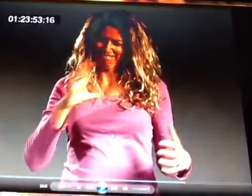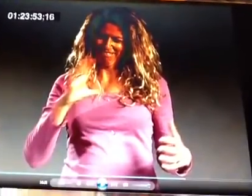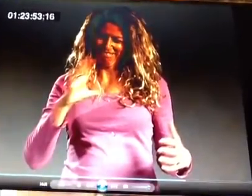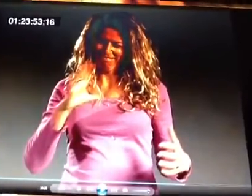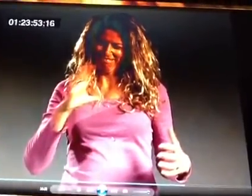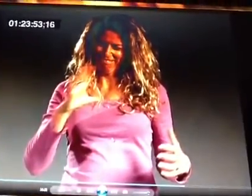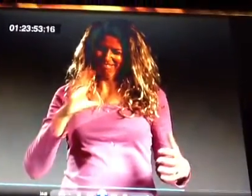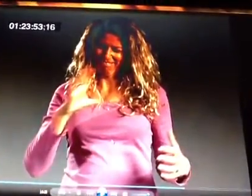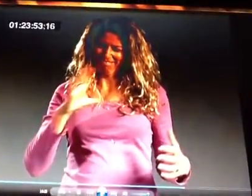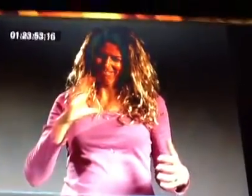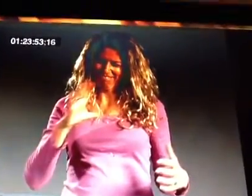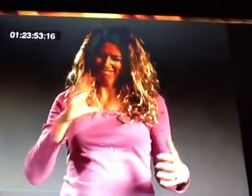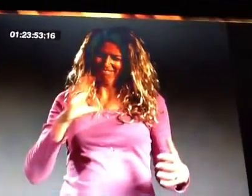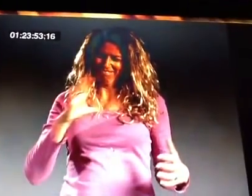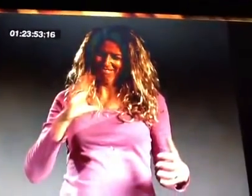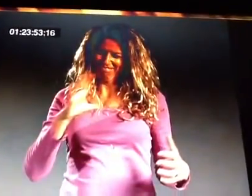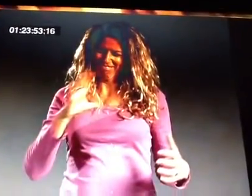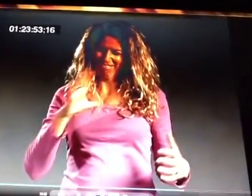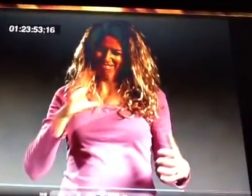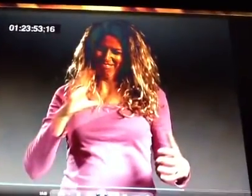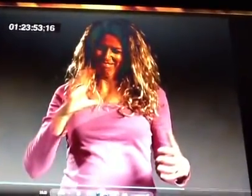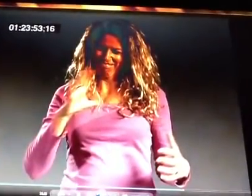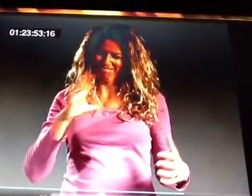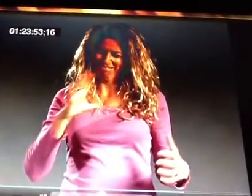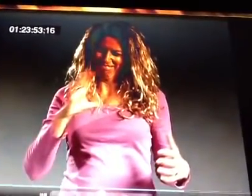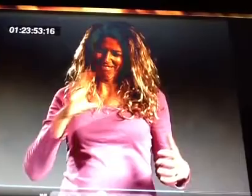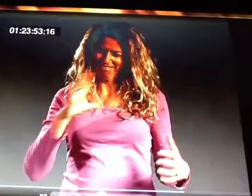thought, oh, this is so cool. I'm going to be a gardener, have a little garden.